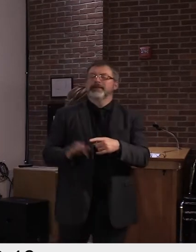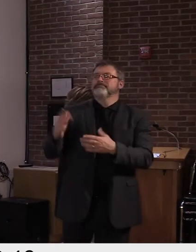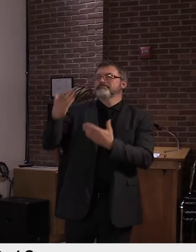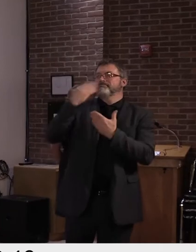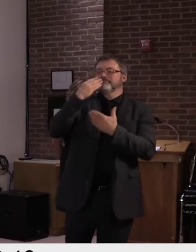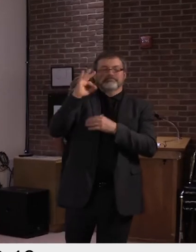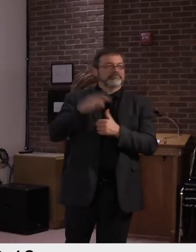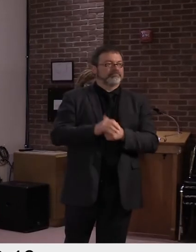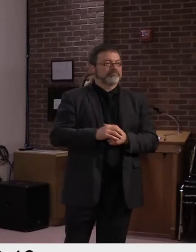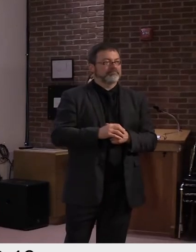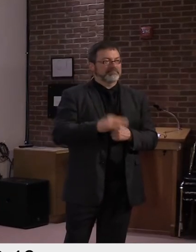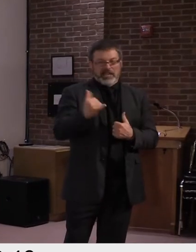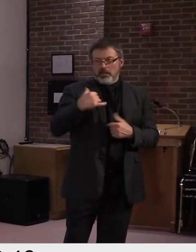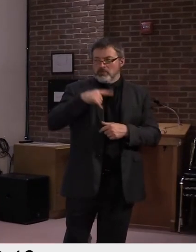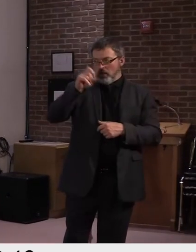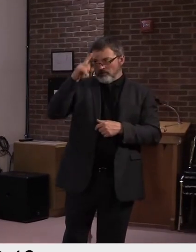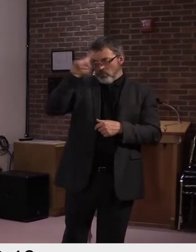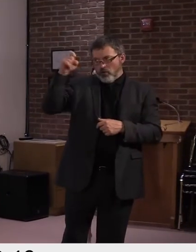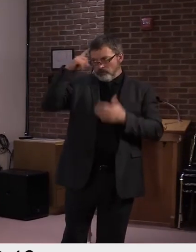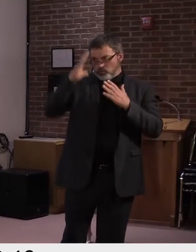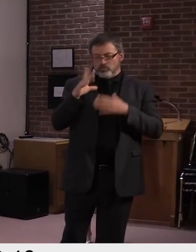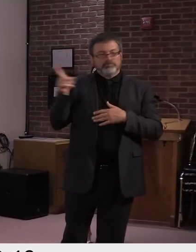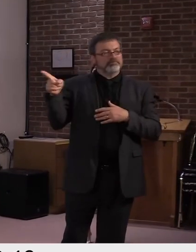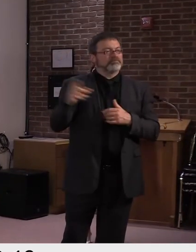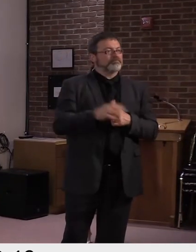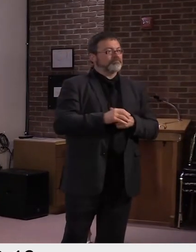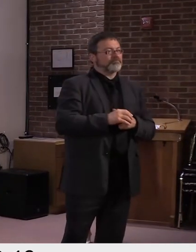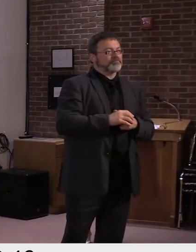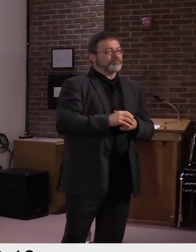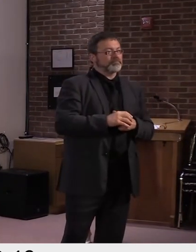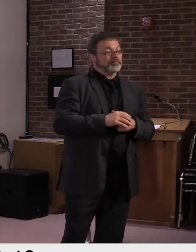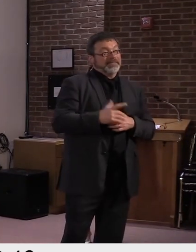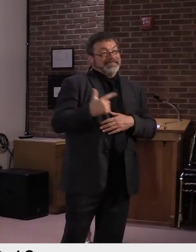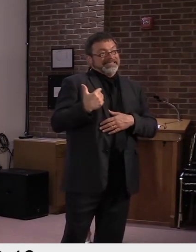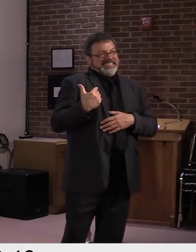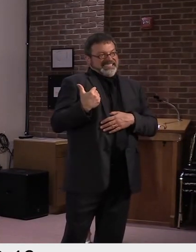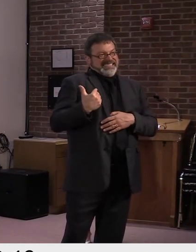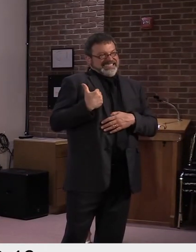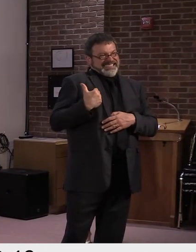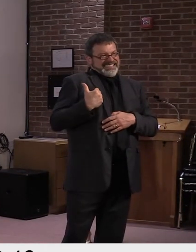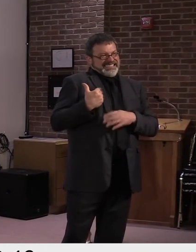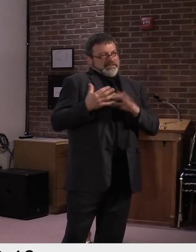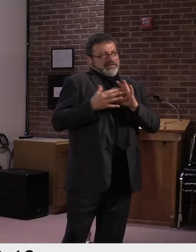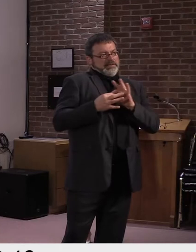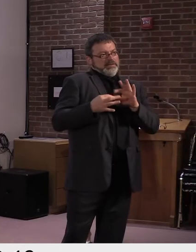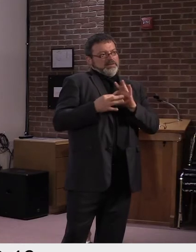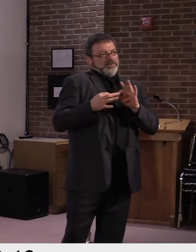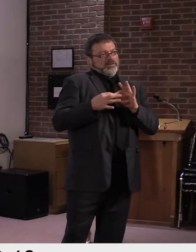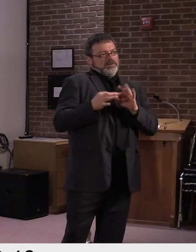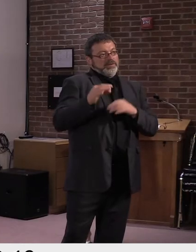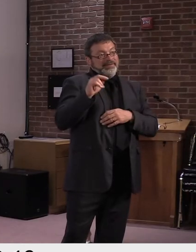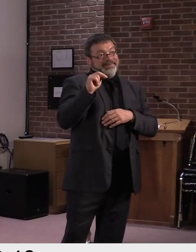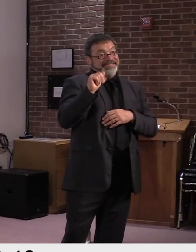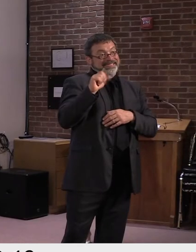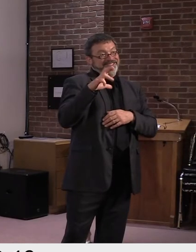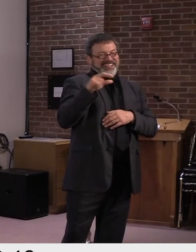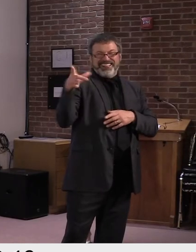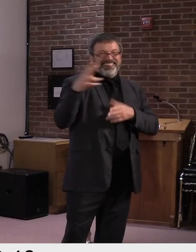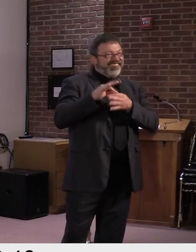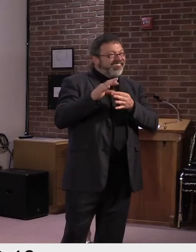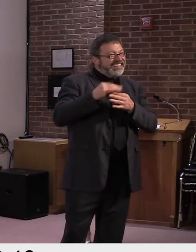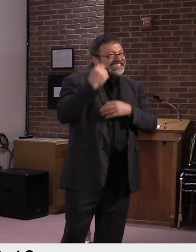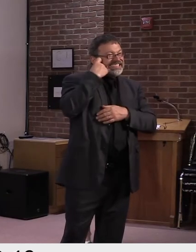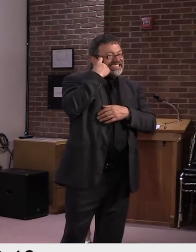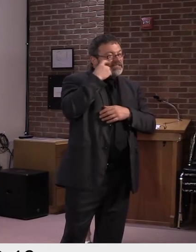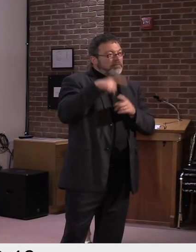Governor, you just mentioned the NASCAR thing without mentioning the fact that there wasn't any news, that it was kind of like